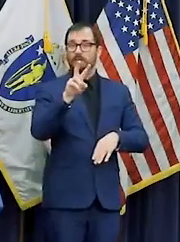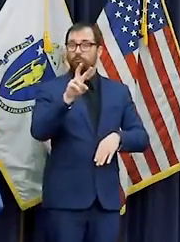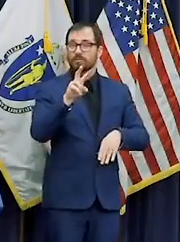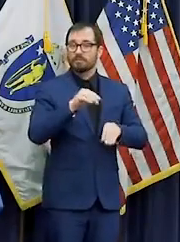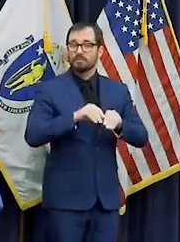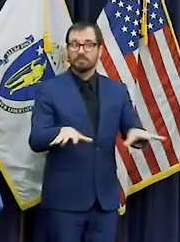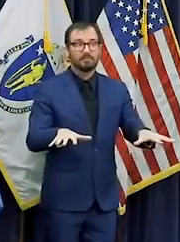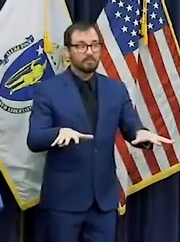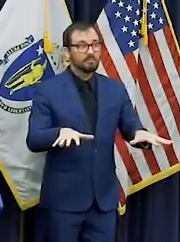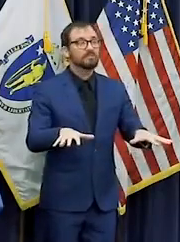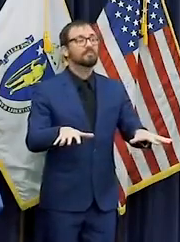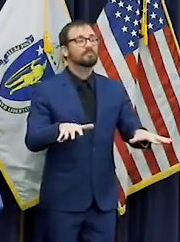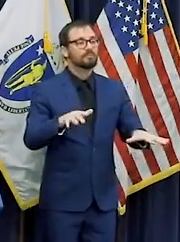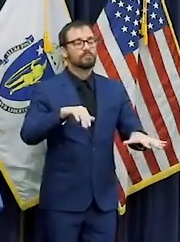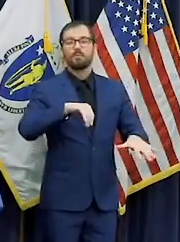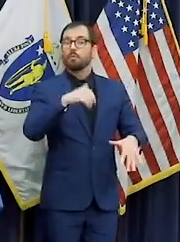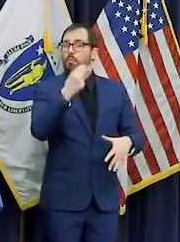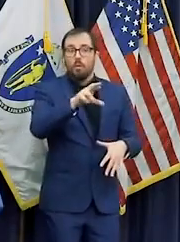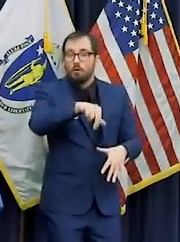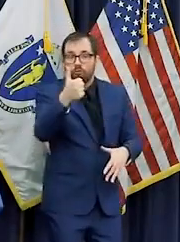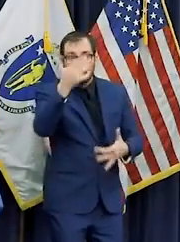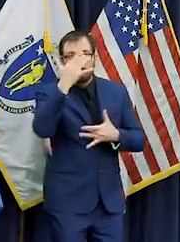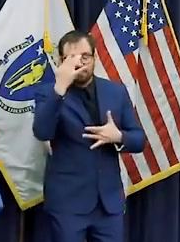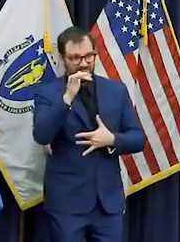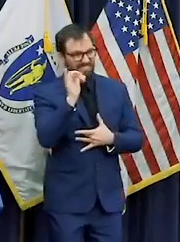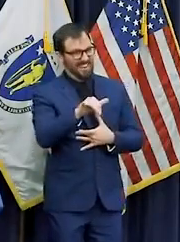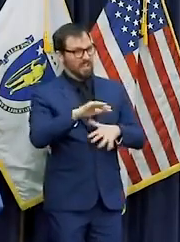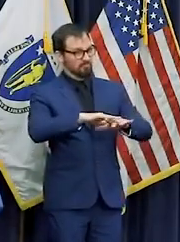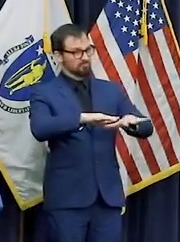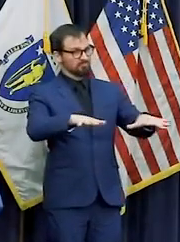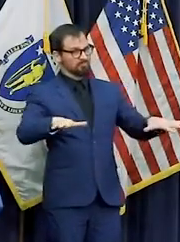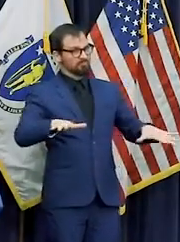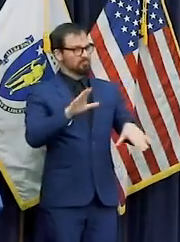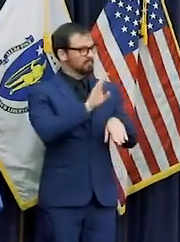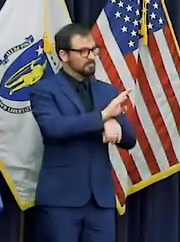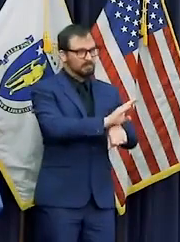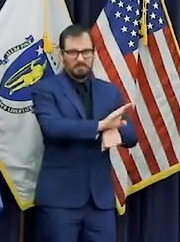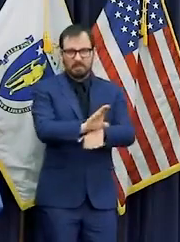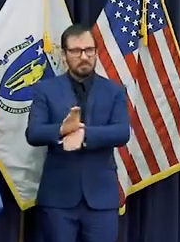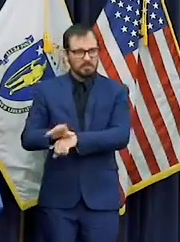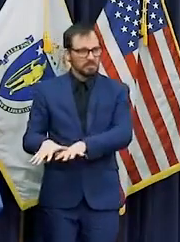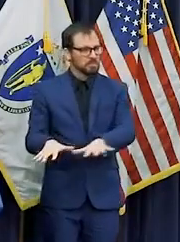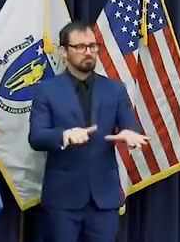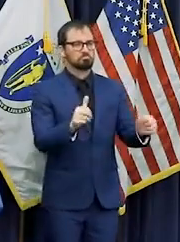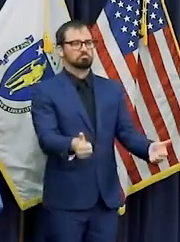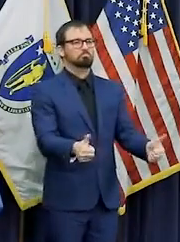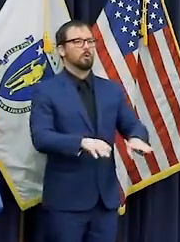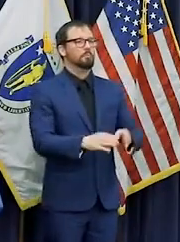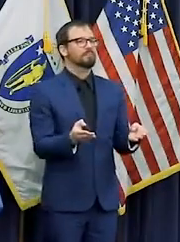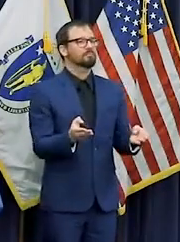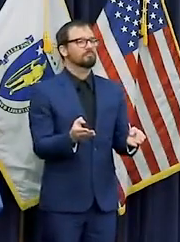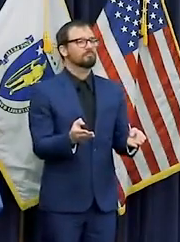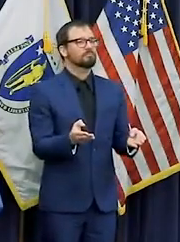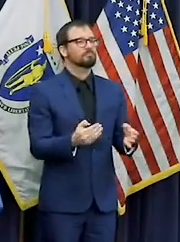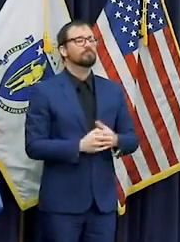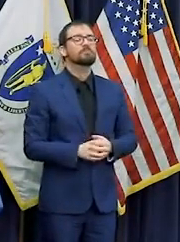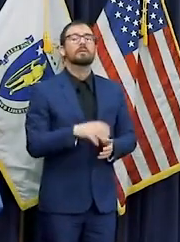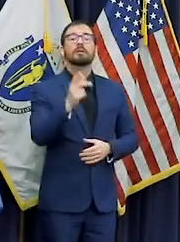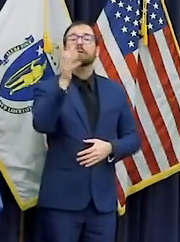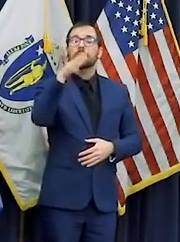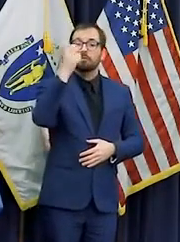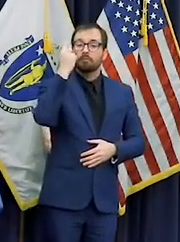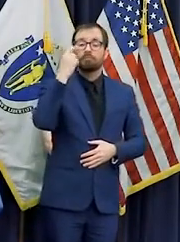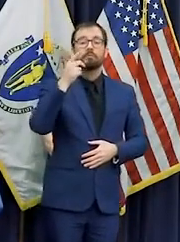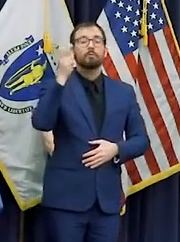will continue to operate. We are not prohibiting travel. Our transportation system,